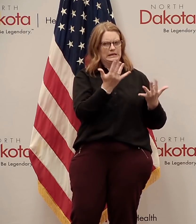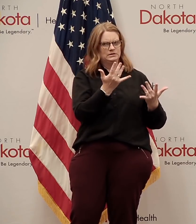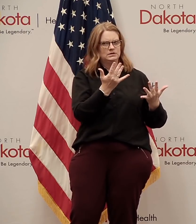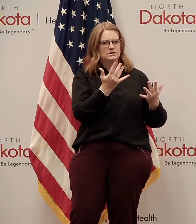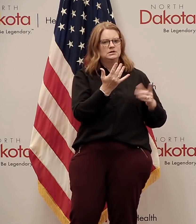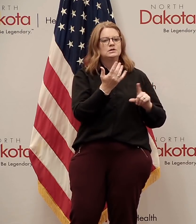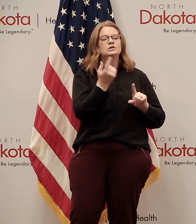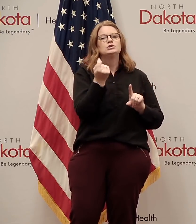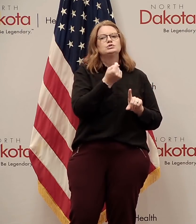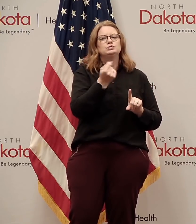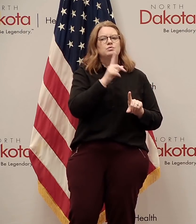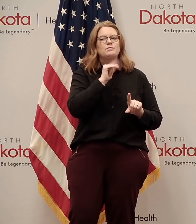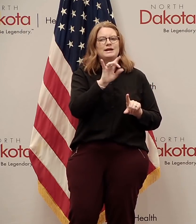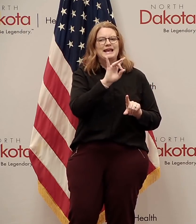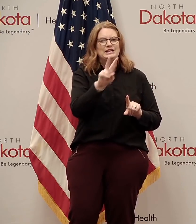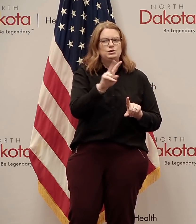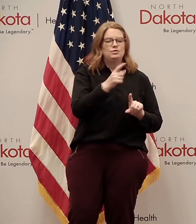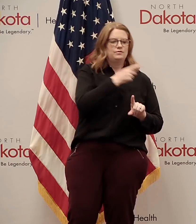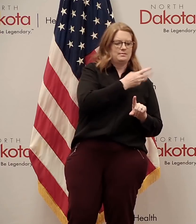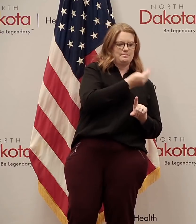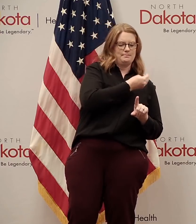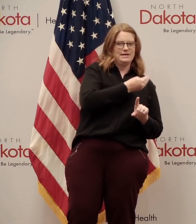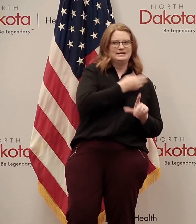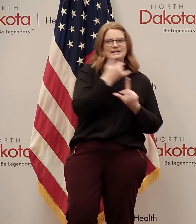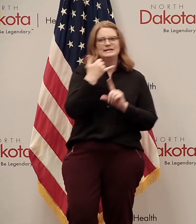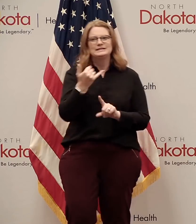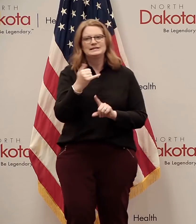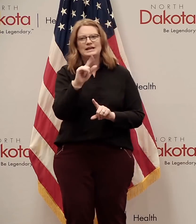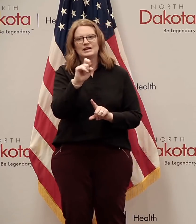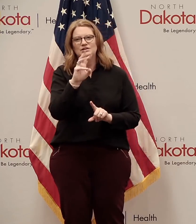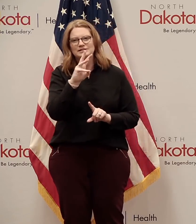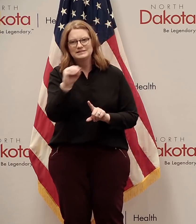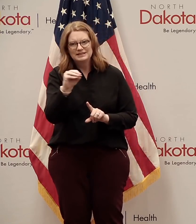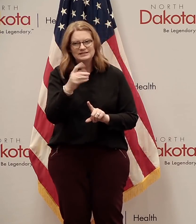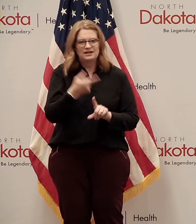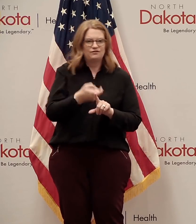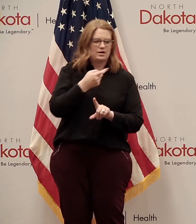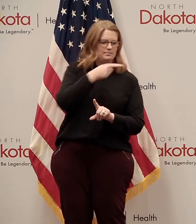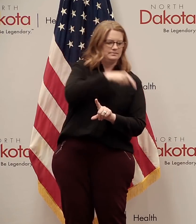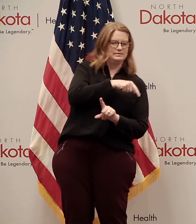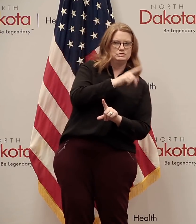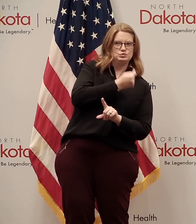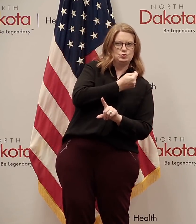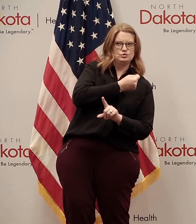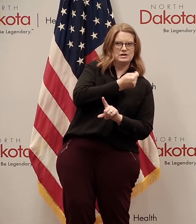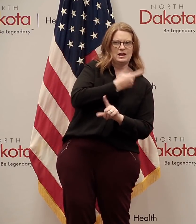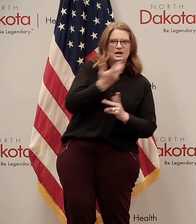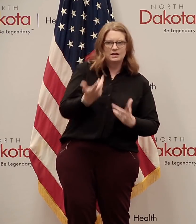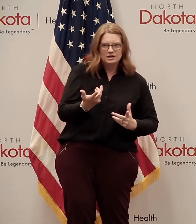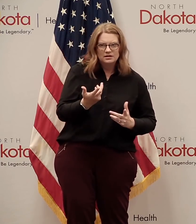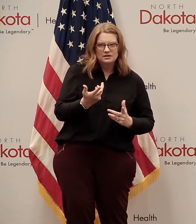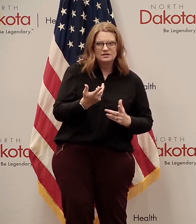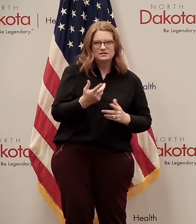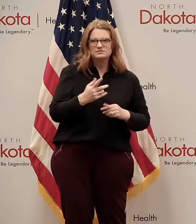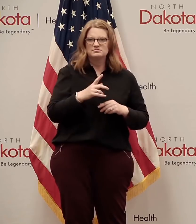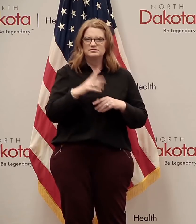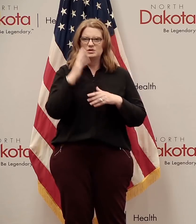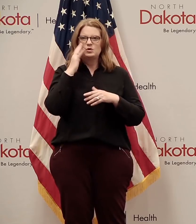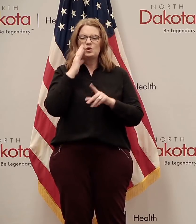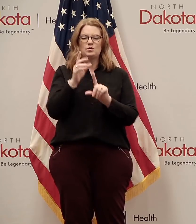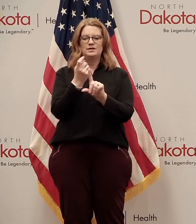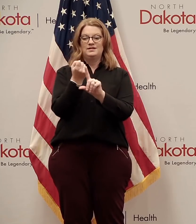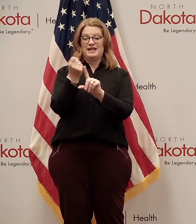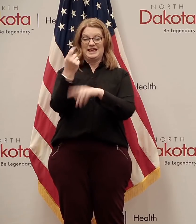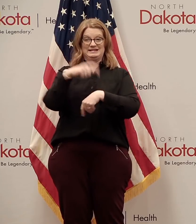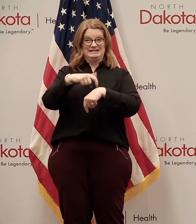Tuesday, we reported 82 cases from Monday. Today, we reported 160 from Tuesday because we report at 11 a.m. for the 24-hour period